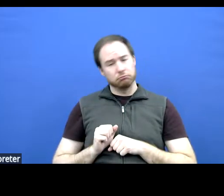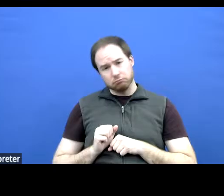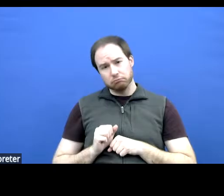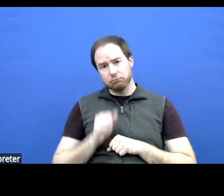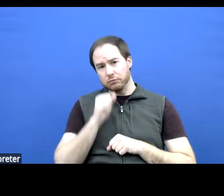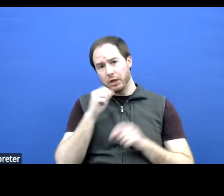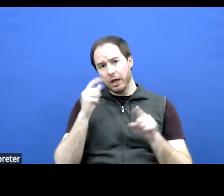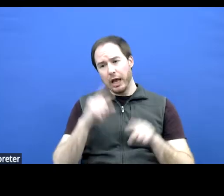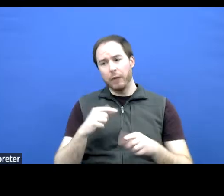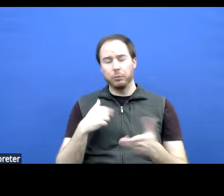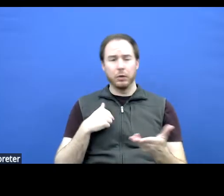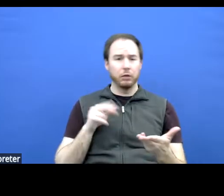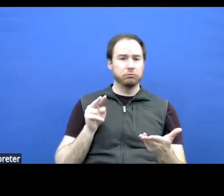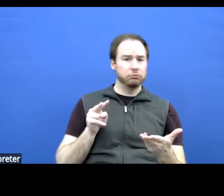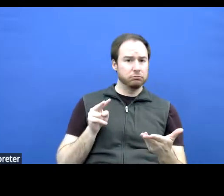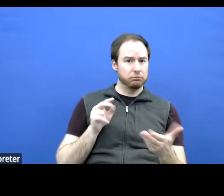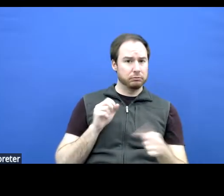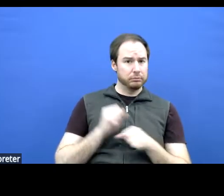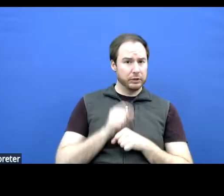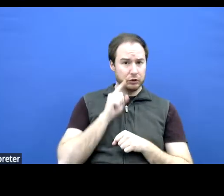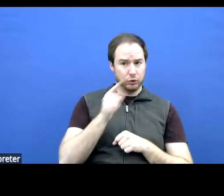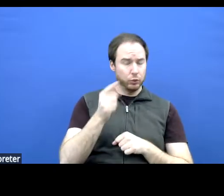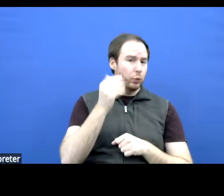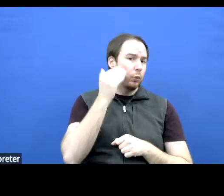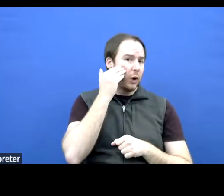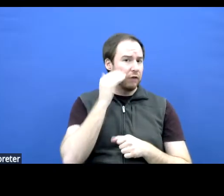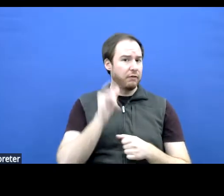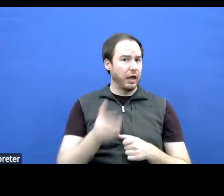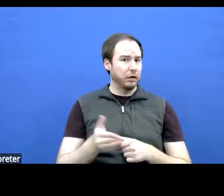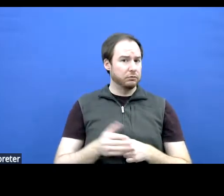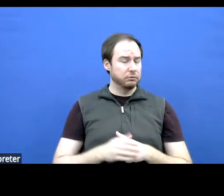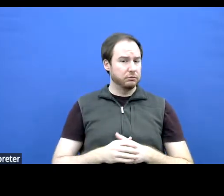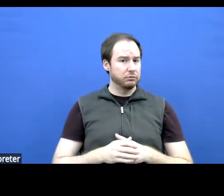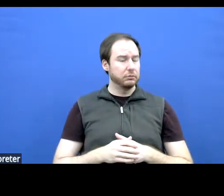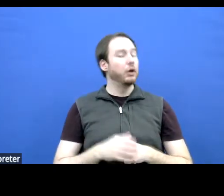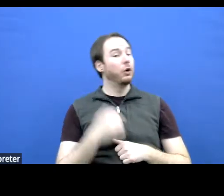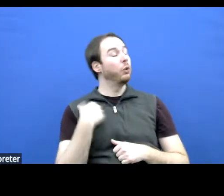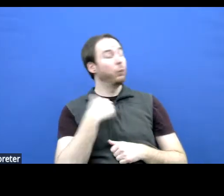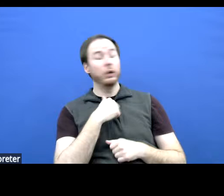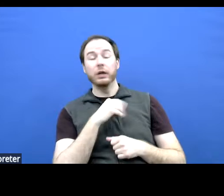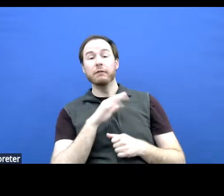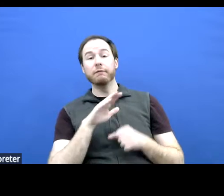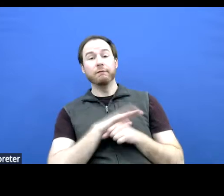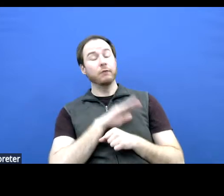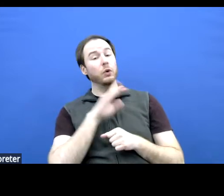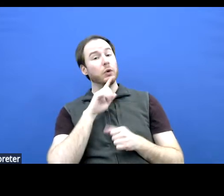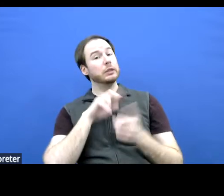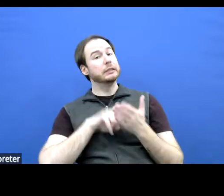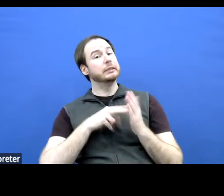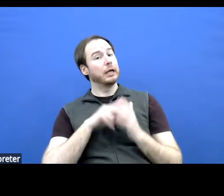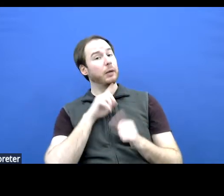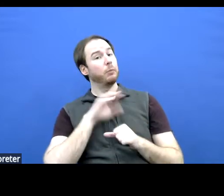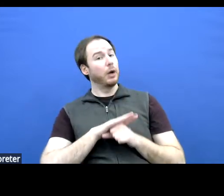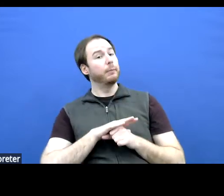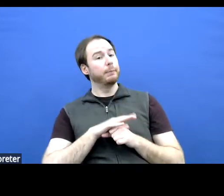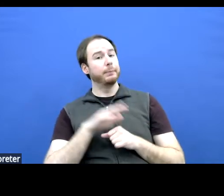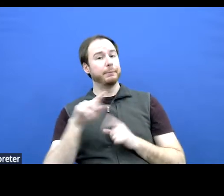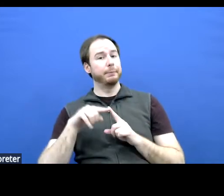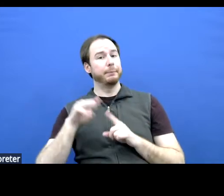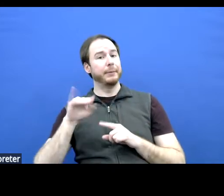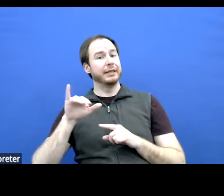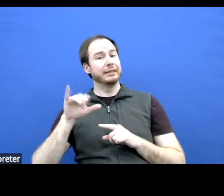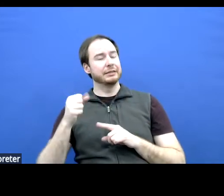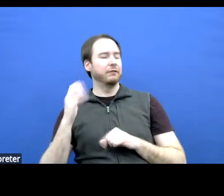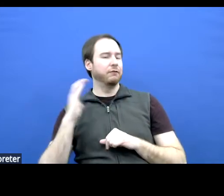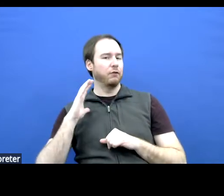about. No, I understand. So and we did have full intention for those. I mean, you saw with the Macy's,